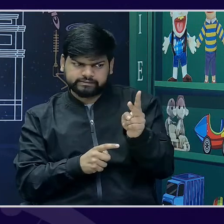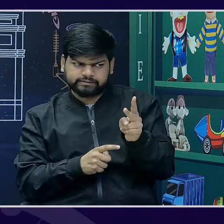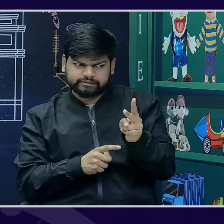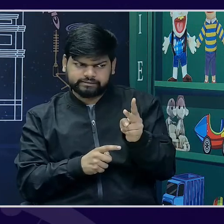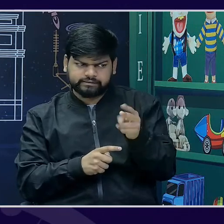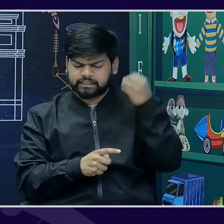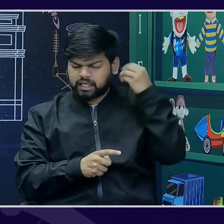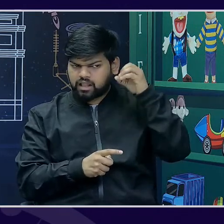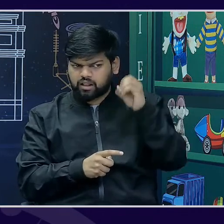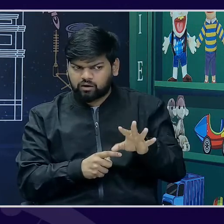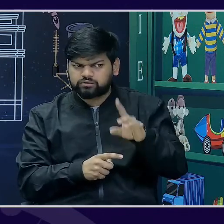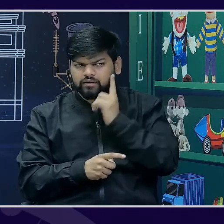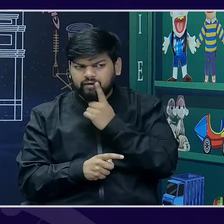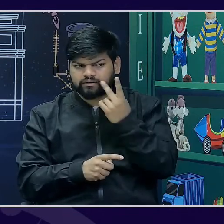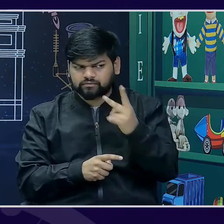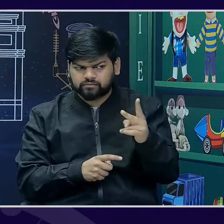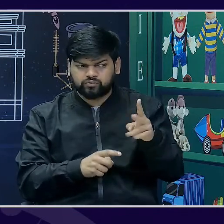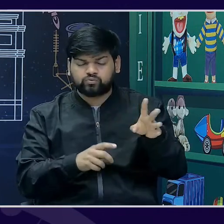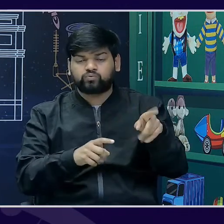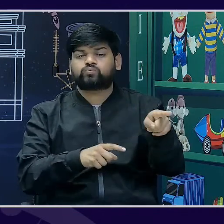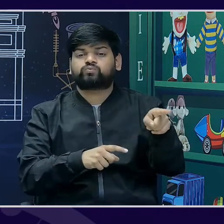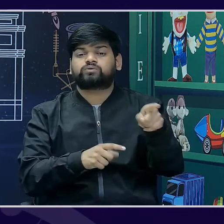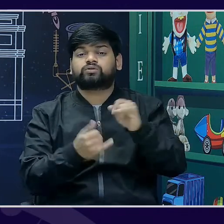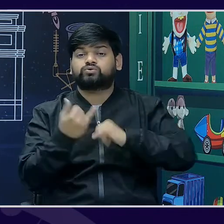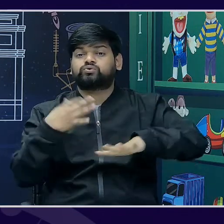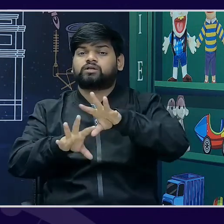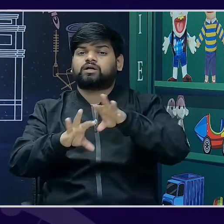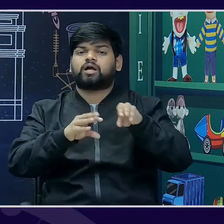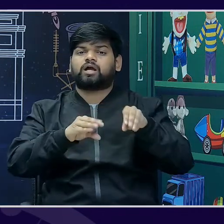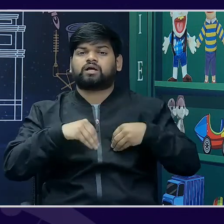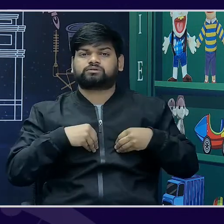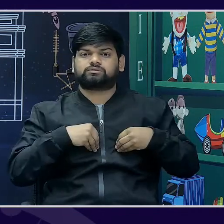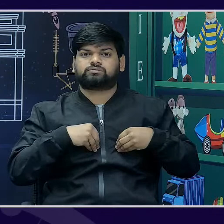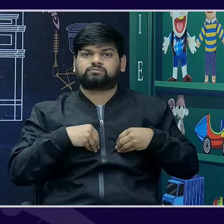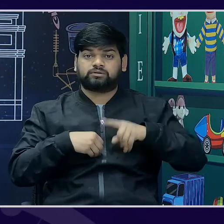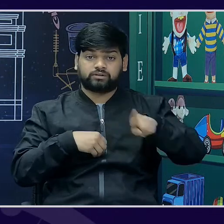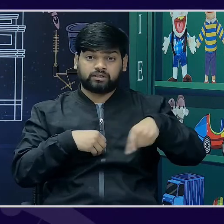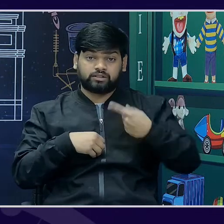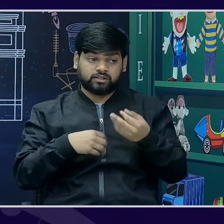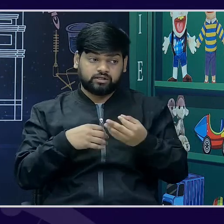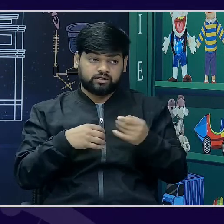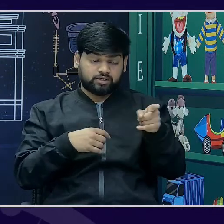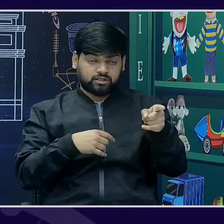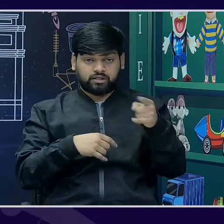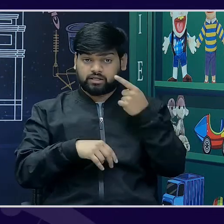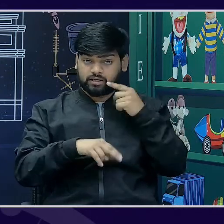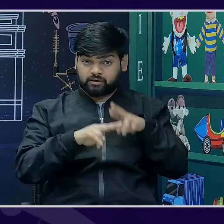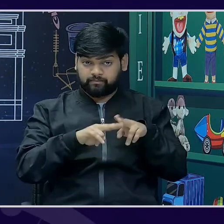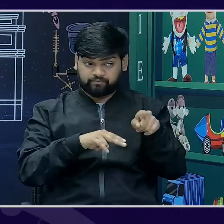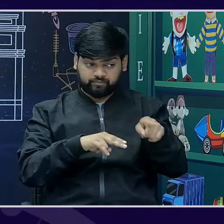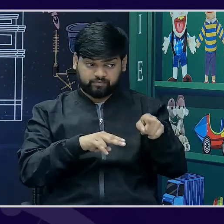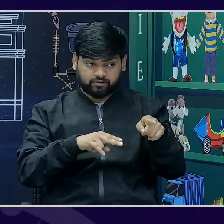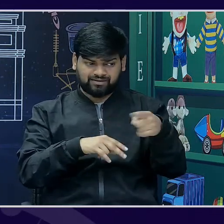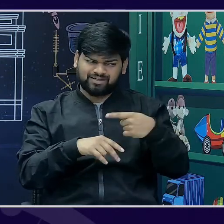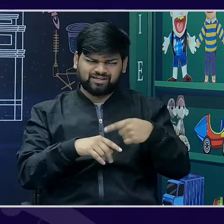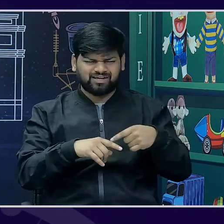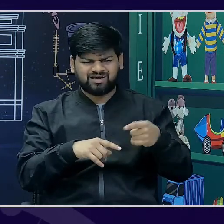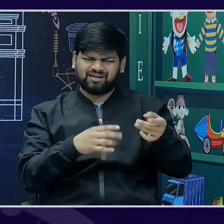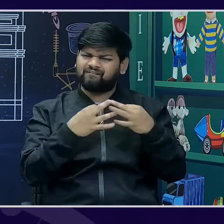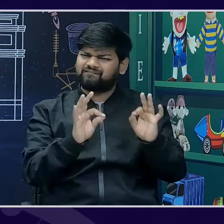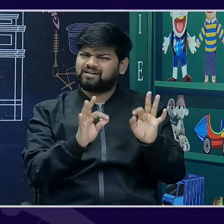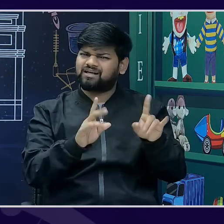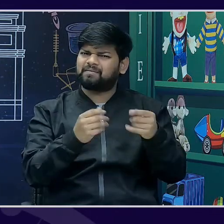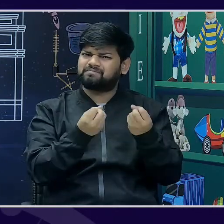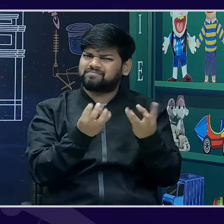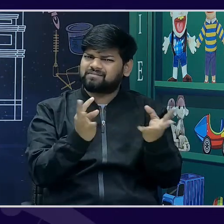have been operated upon are on the path of the success route. But still, the society has a lot of